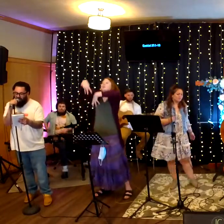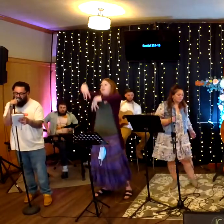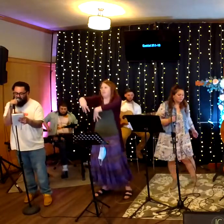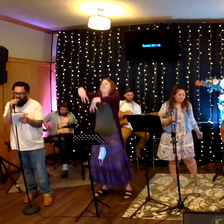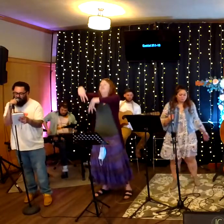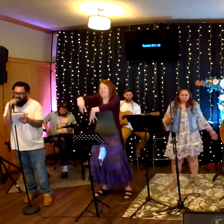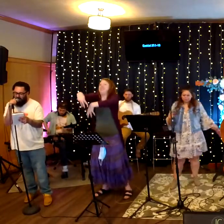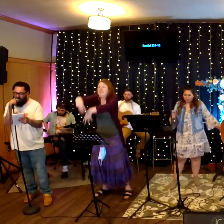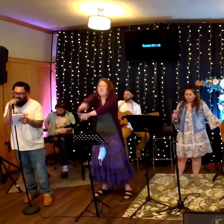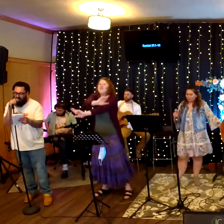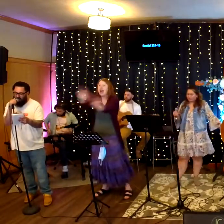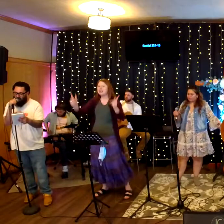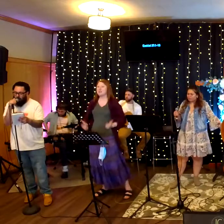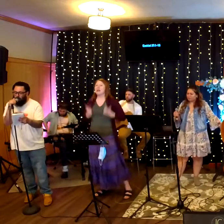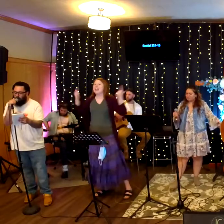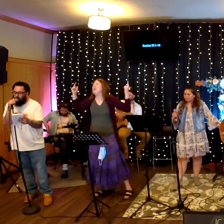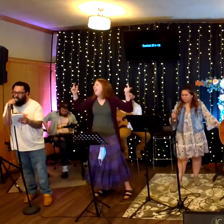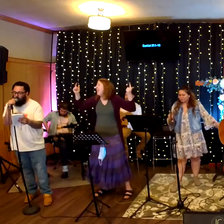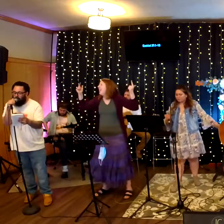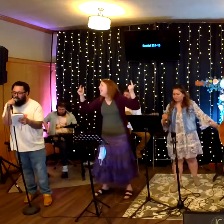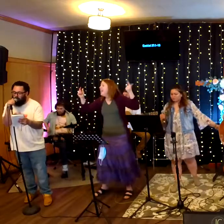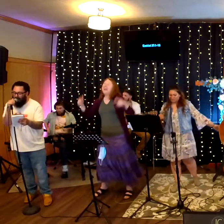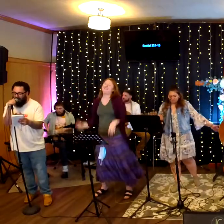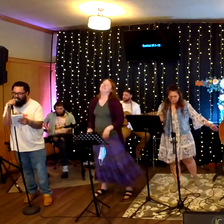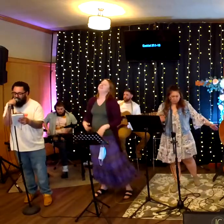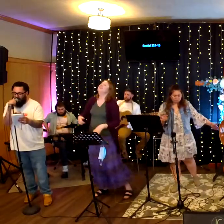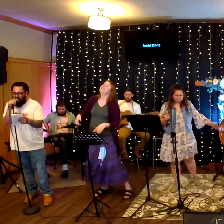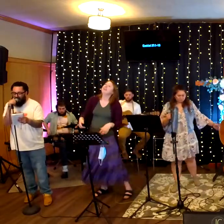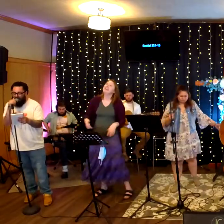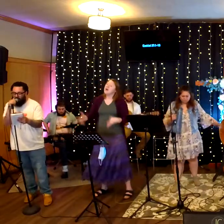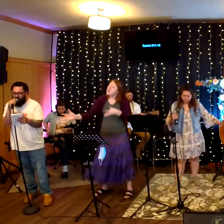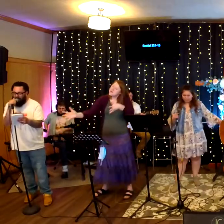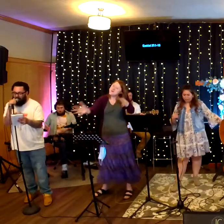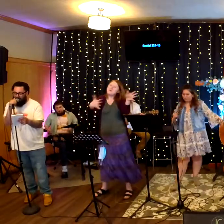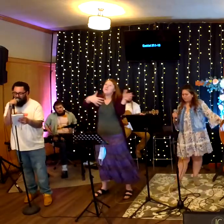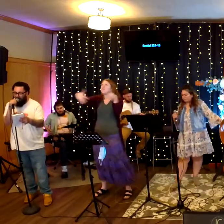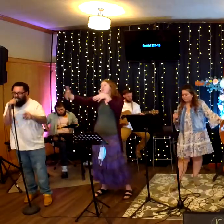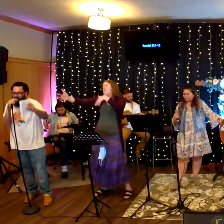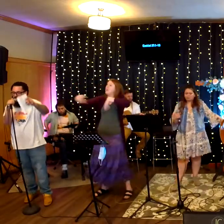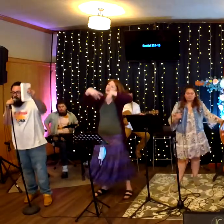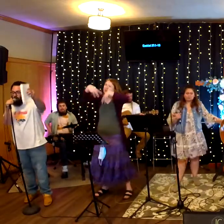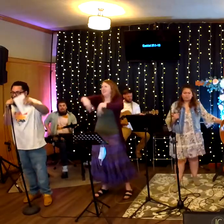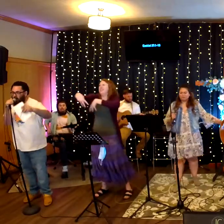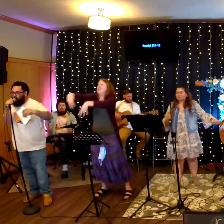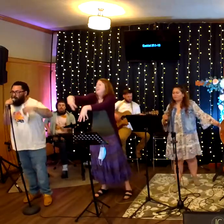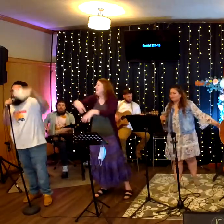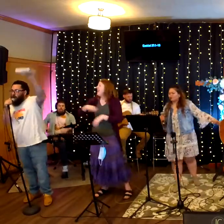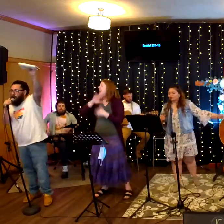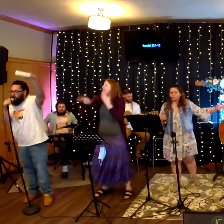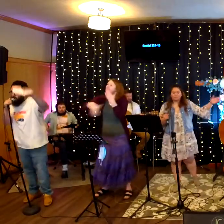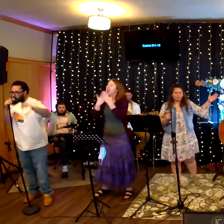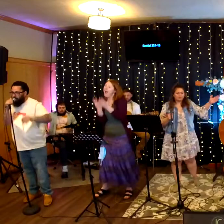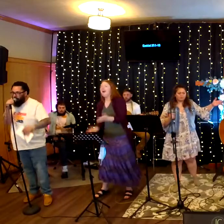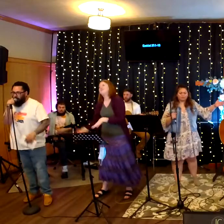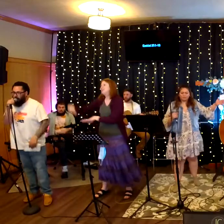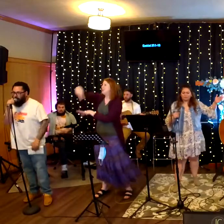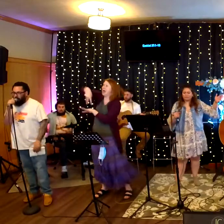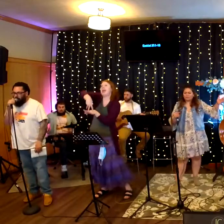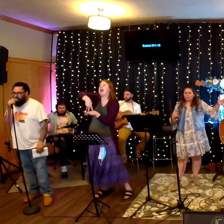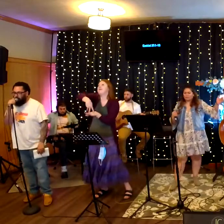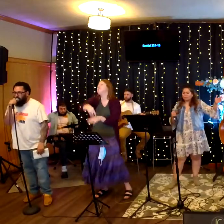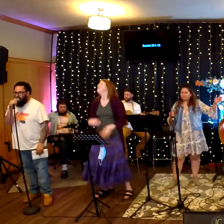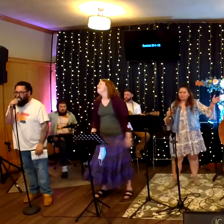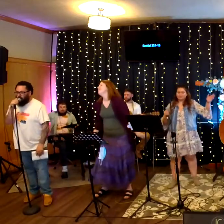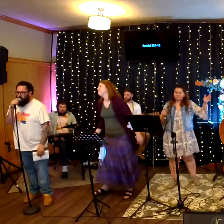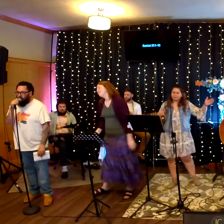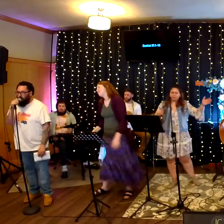again. And as soon as they did, the wind blew amongst the bodies and they came to life again. And they all stood up. We all stood up enough